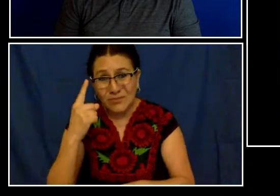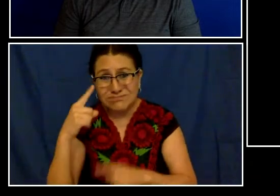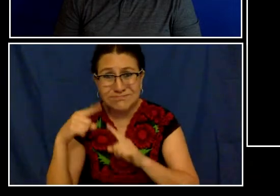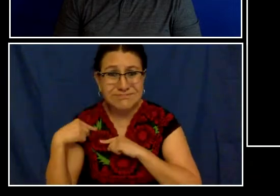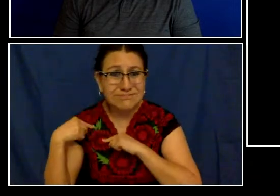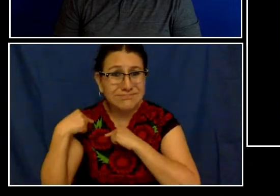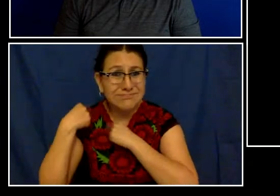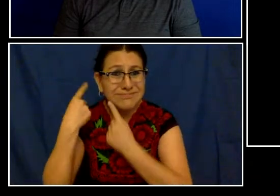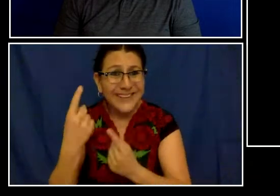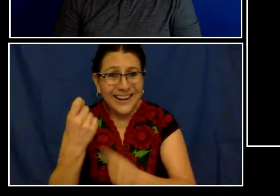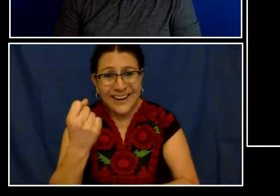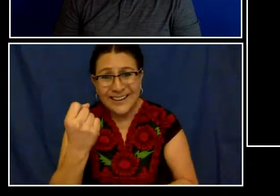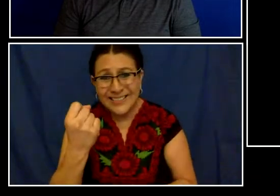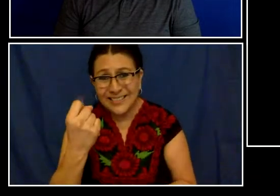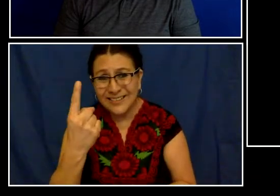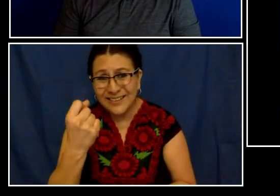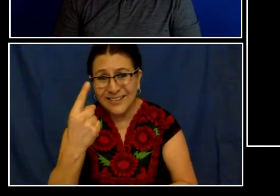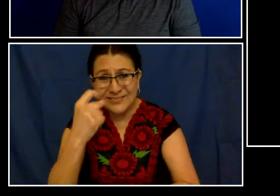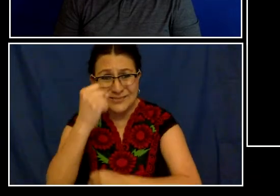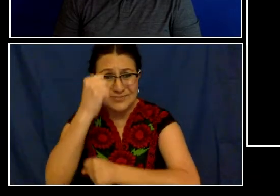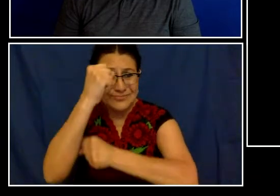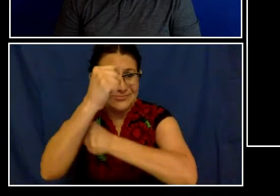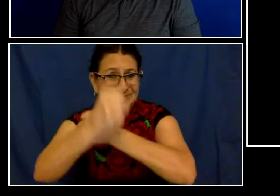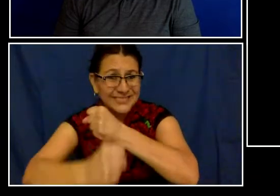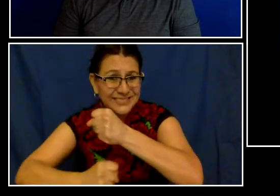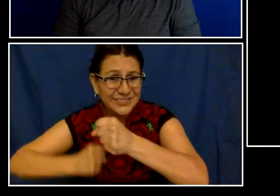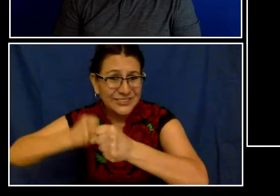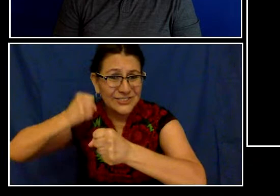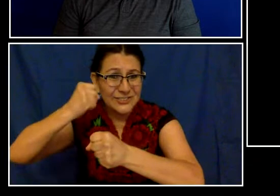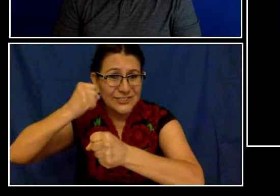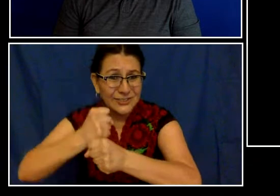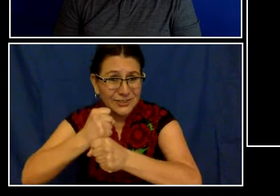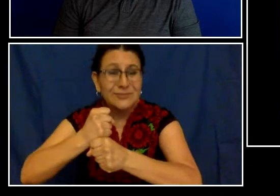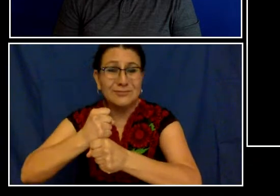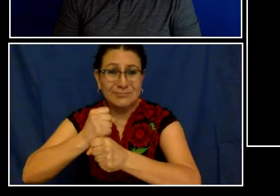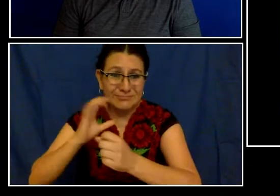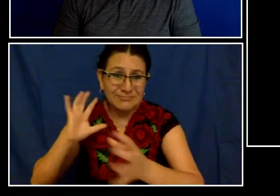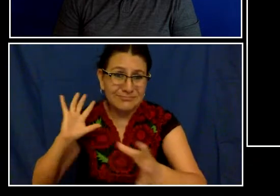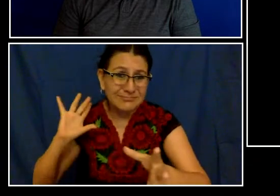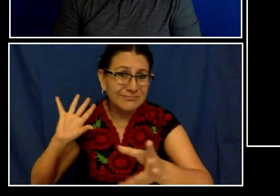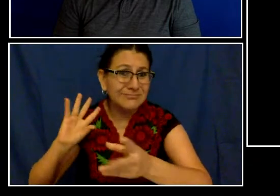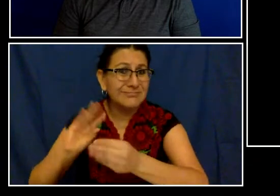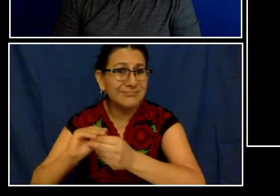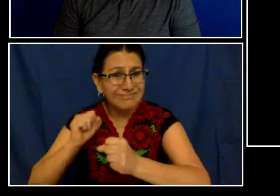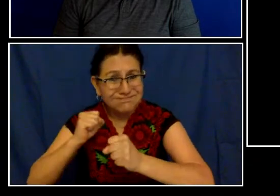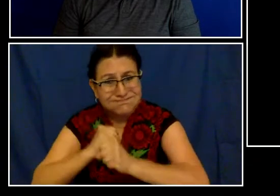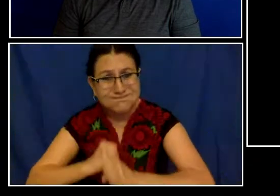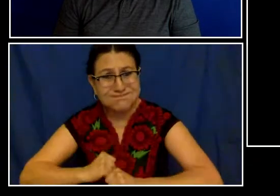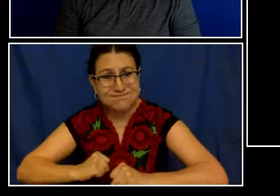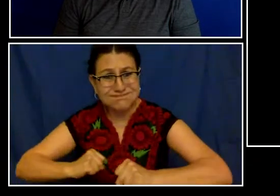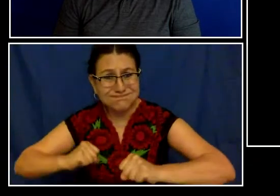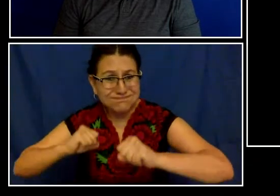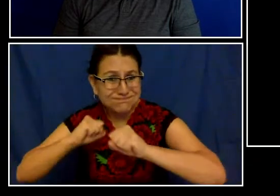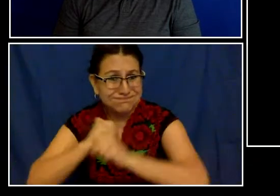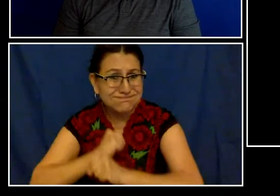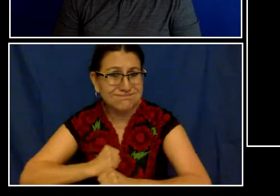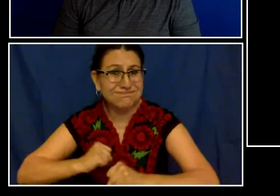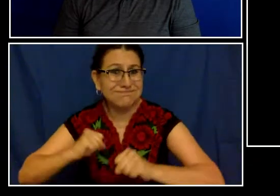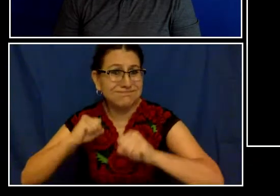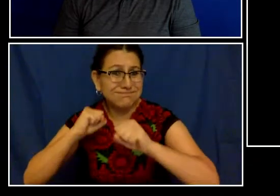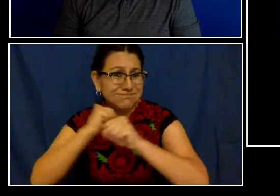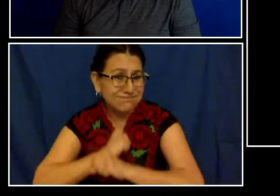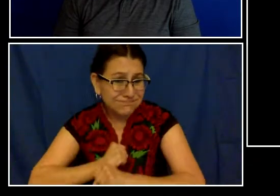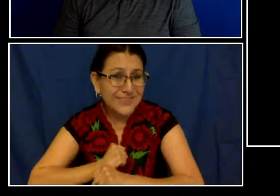and fight and fight and fight for their independence. And they had that 11-year war with Spain,